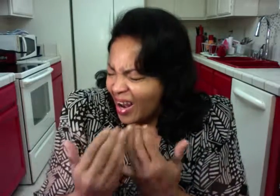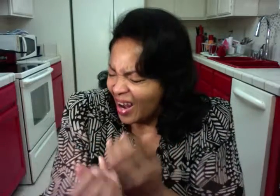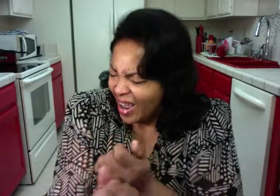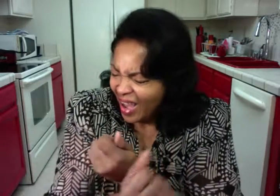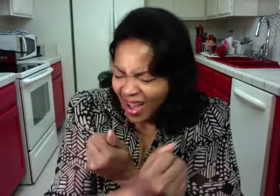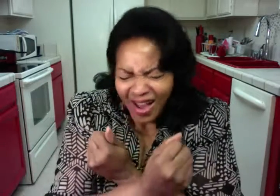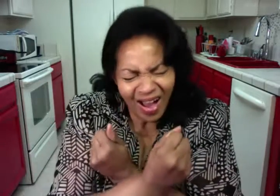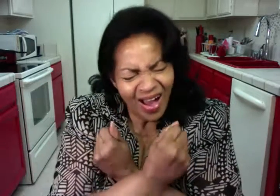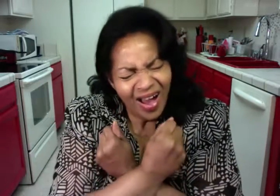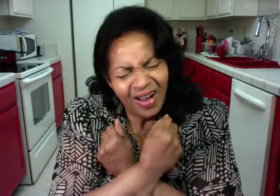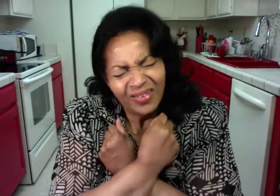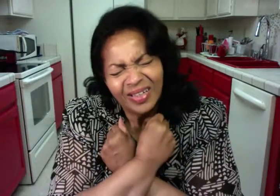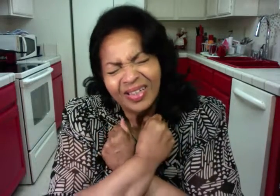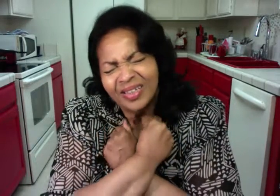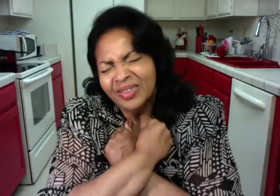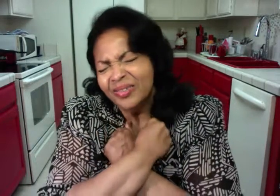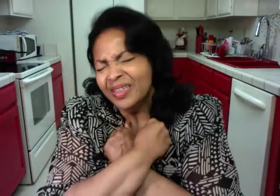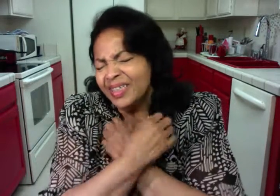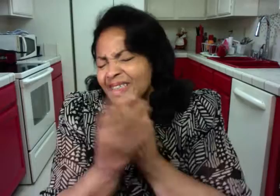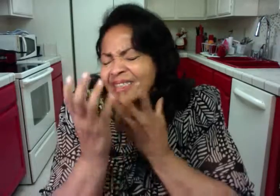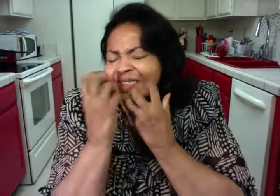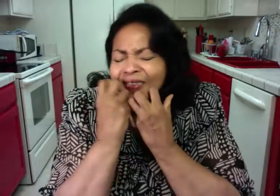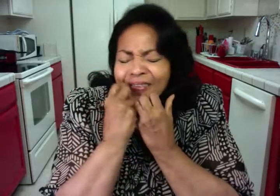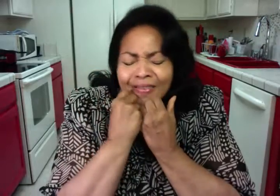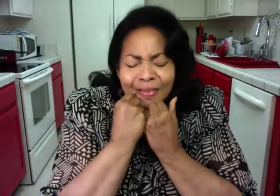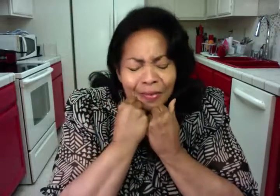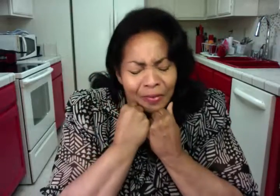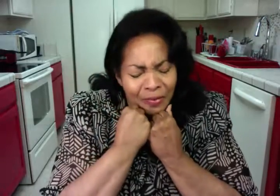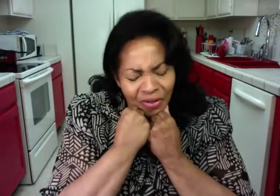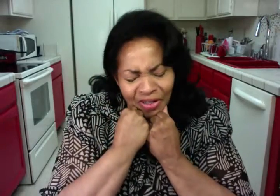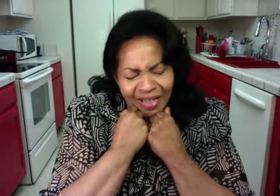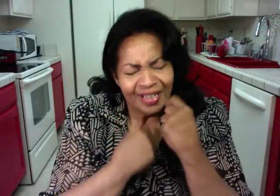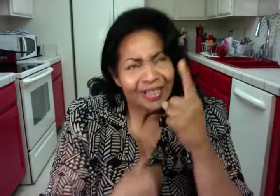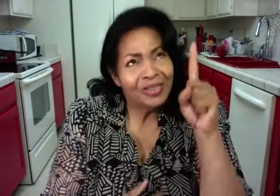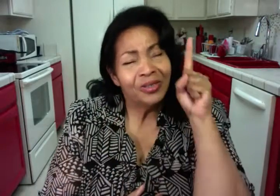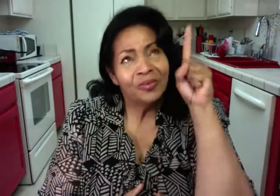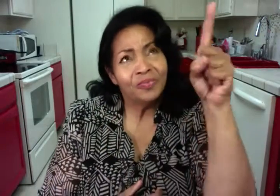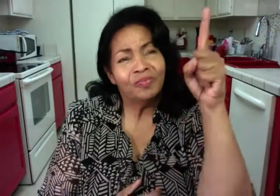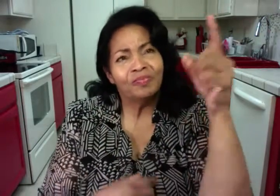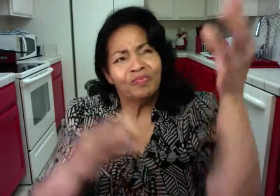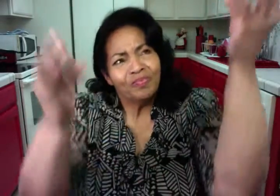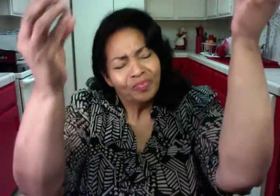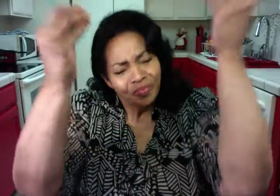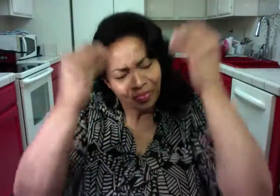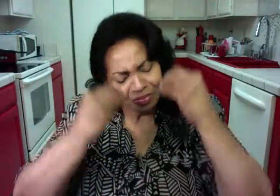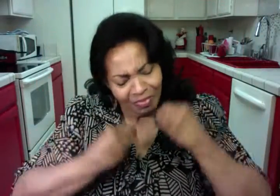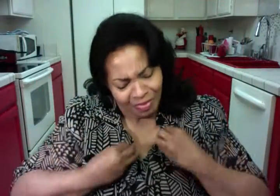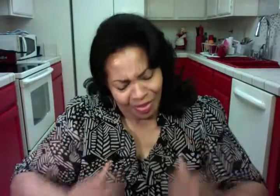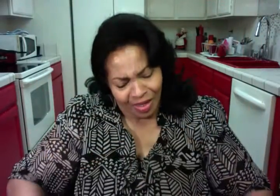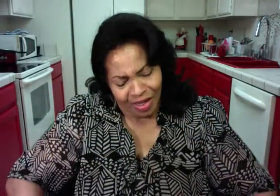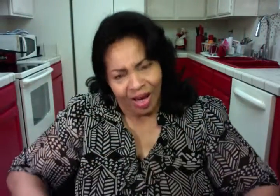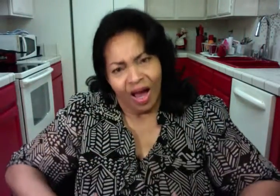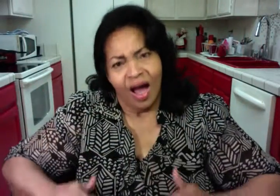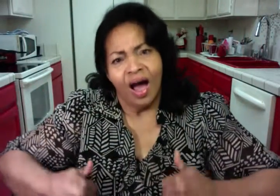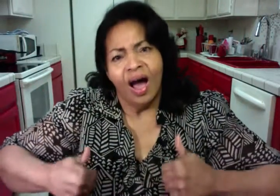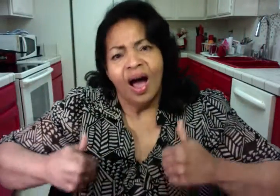love Him. The one who gave His life